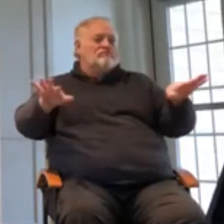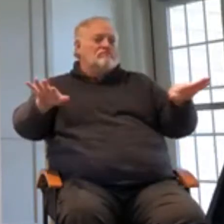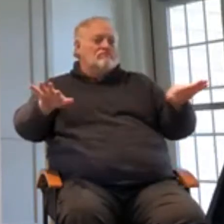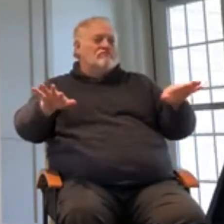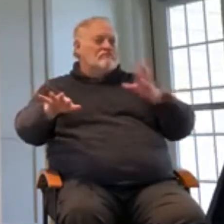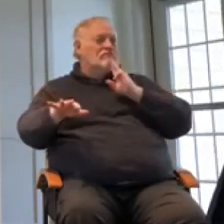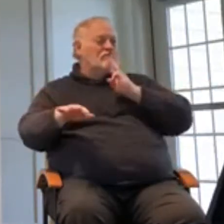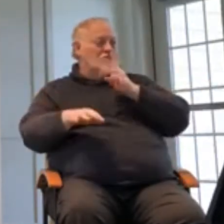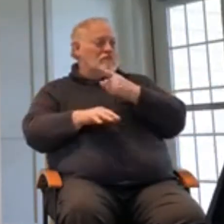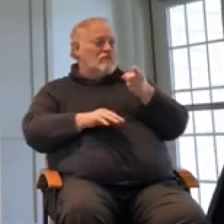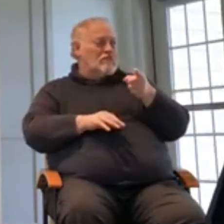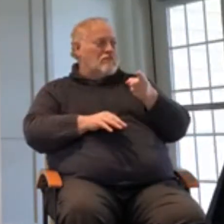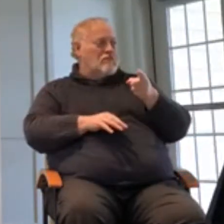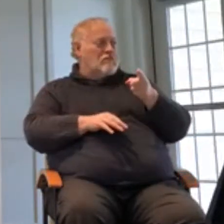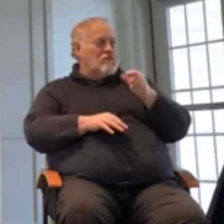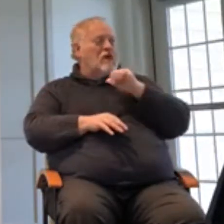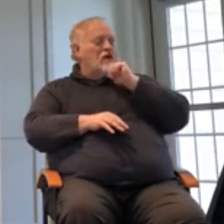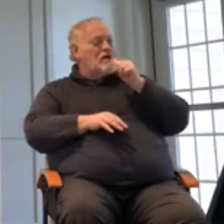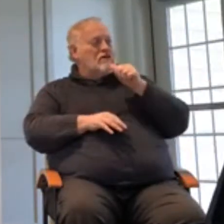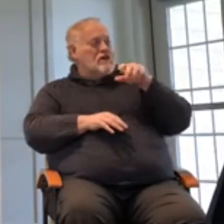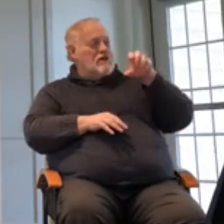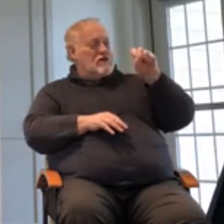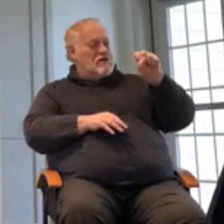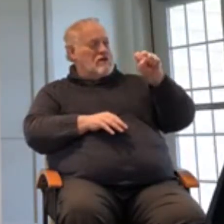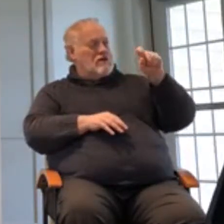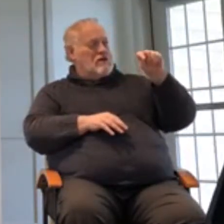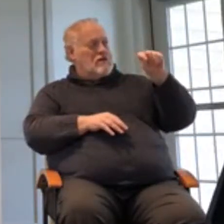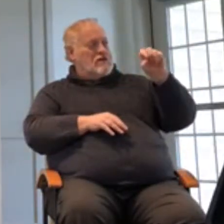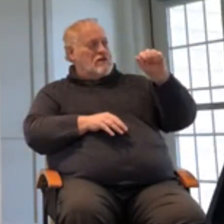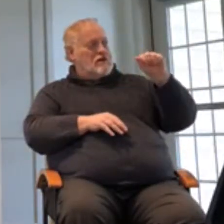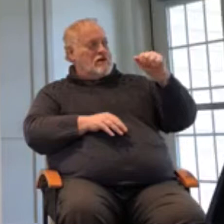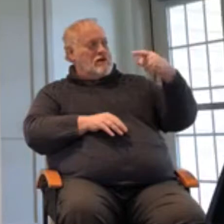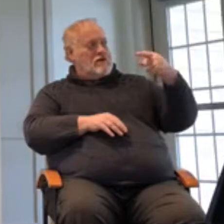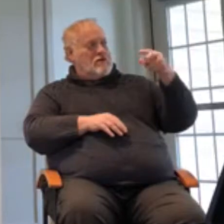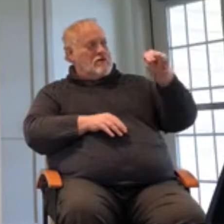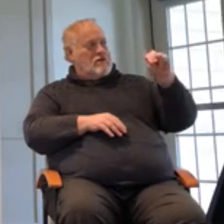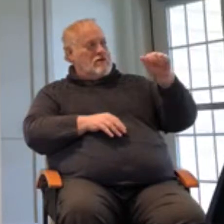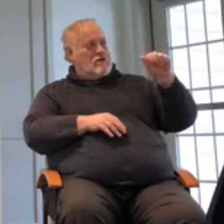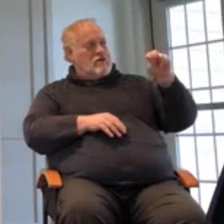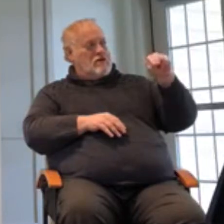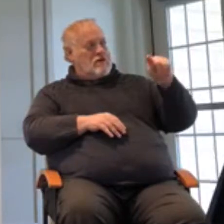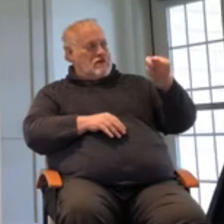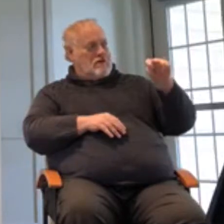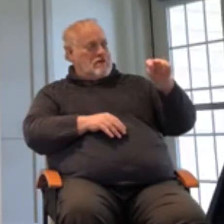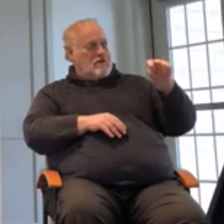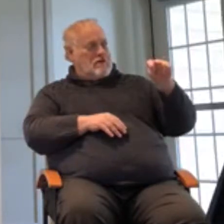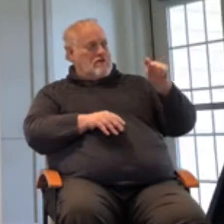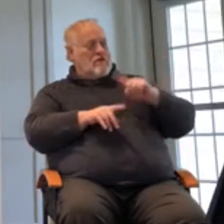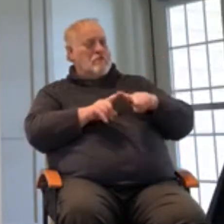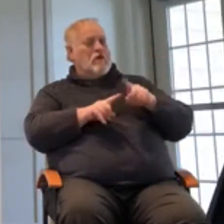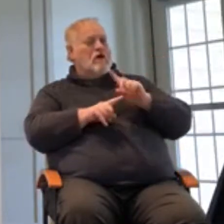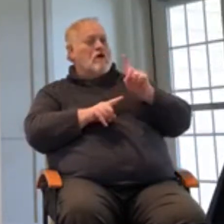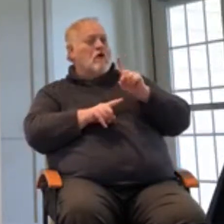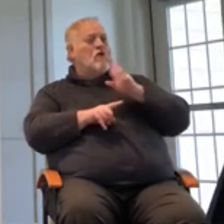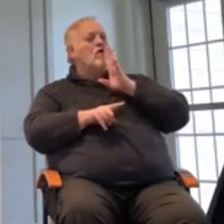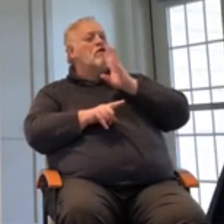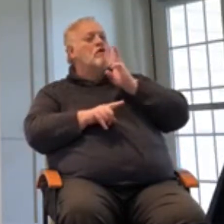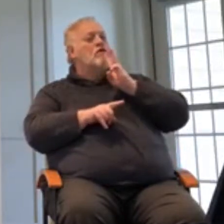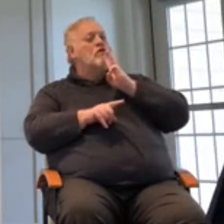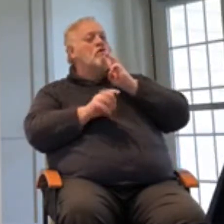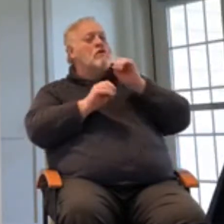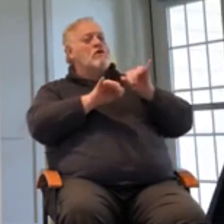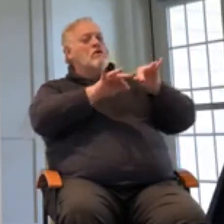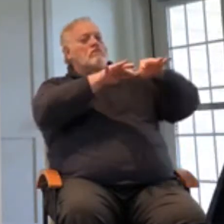to where, and it's not a stagnant pool. Okay? But it's where the water flows gently. It's